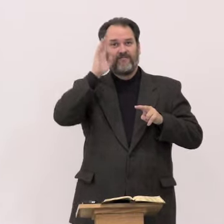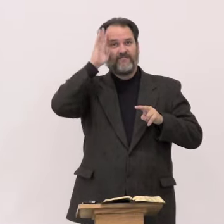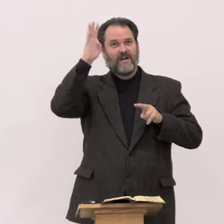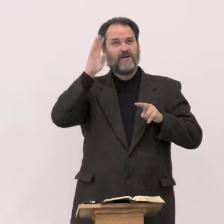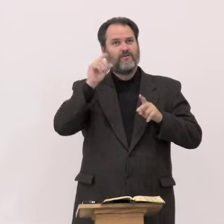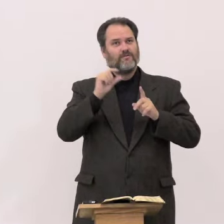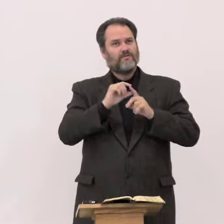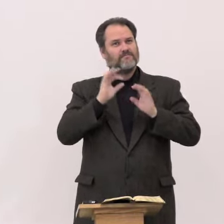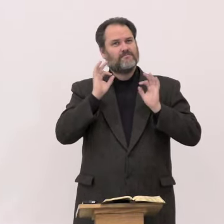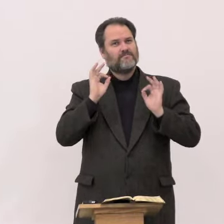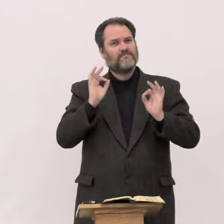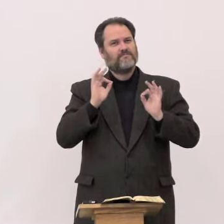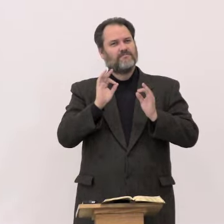you know,